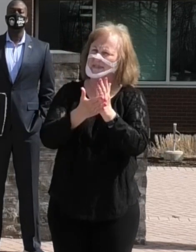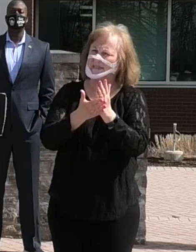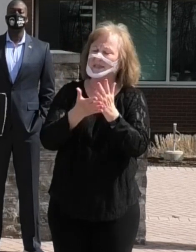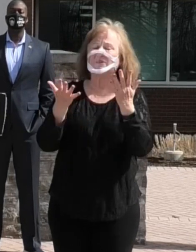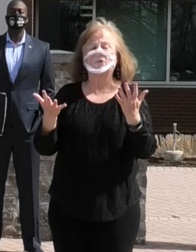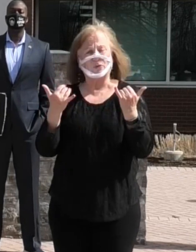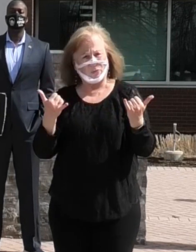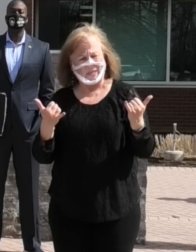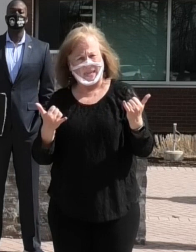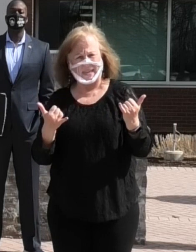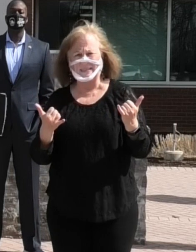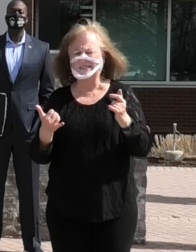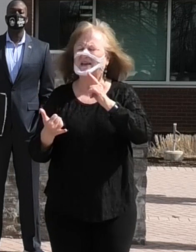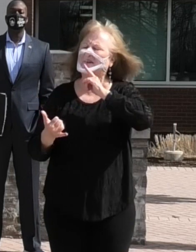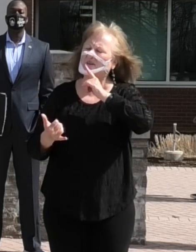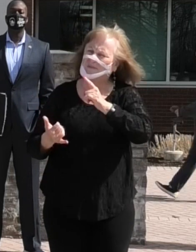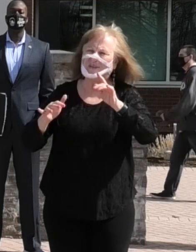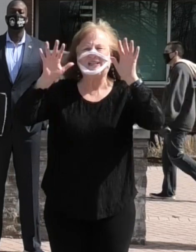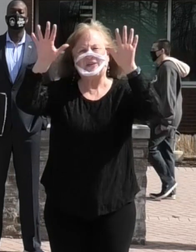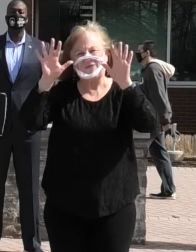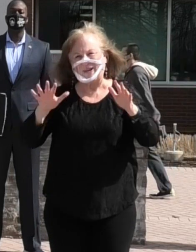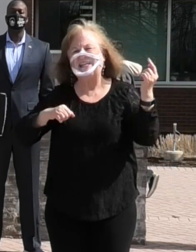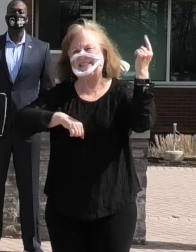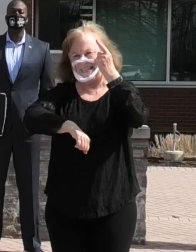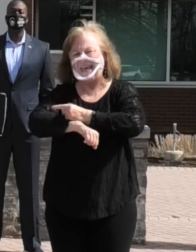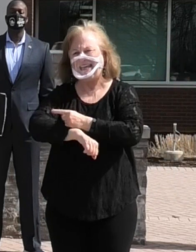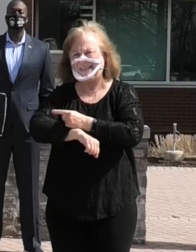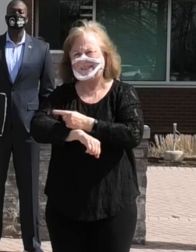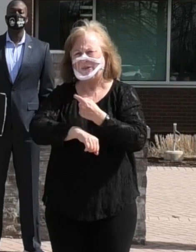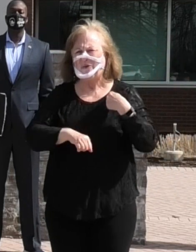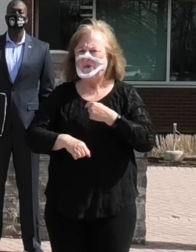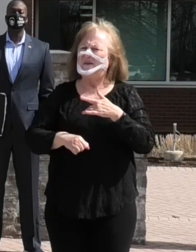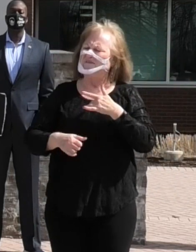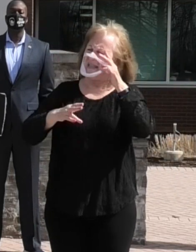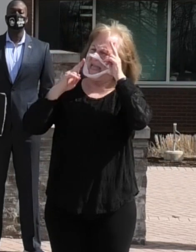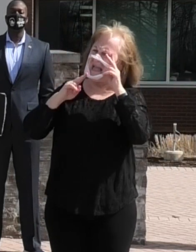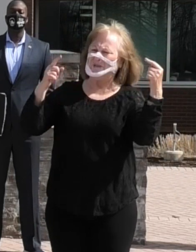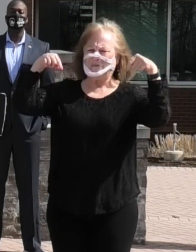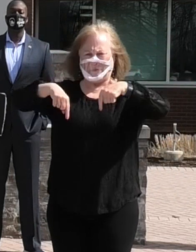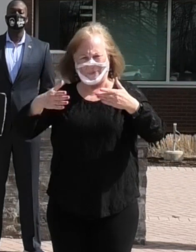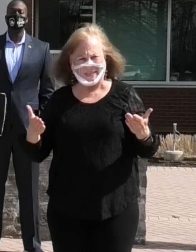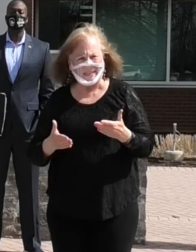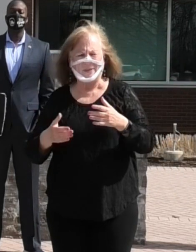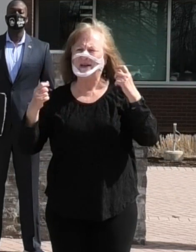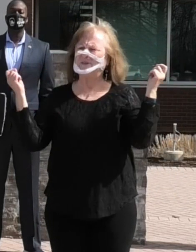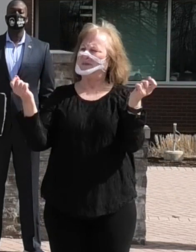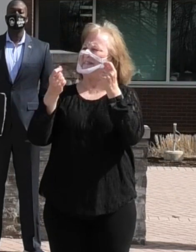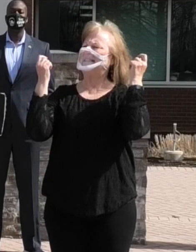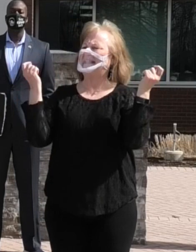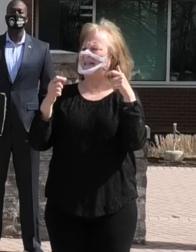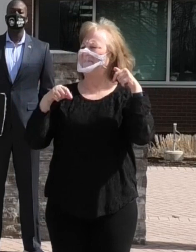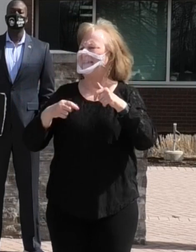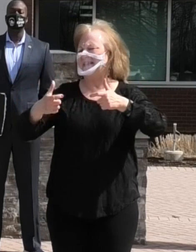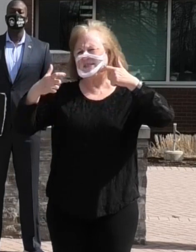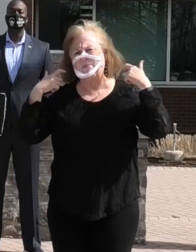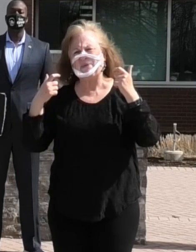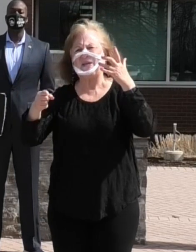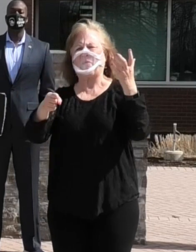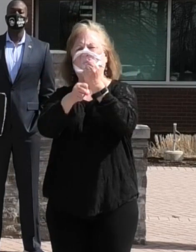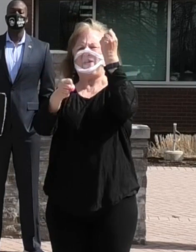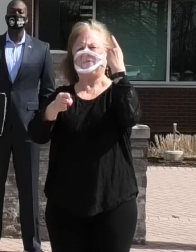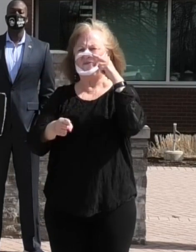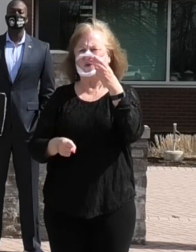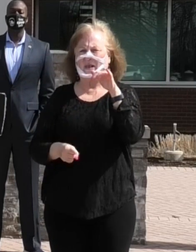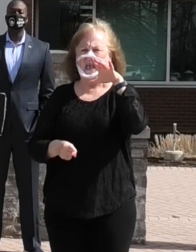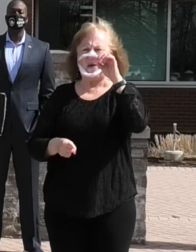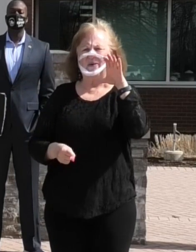So today is a really great day. We are honored to be here and to celebrate this huge win for